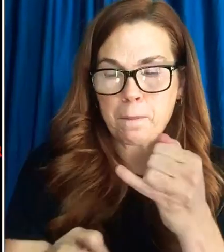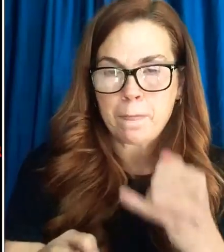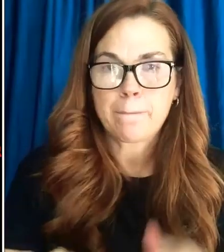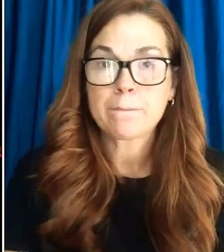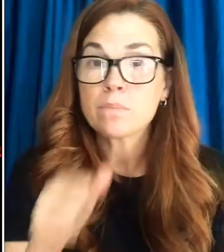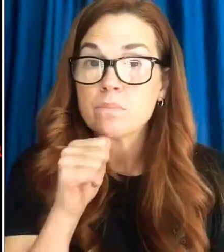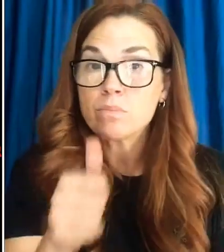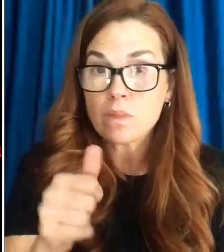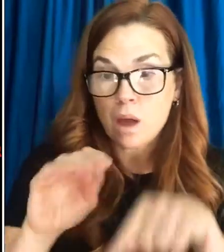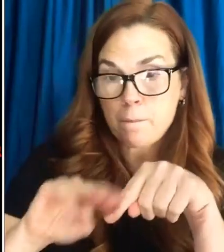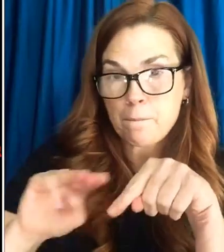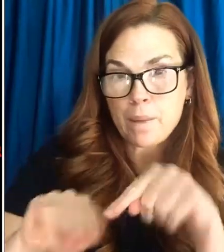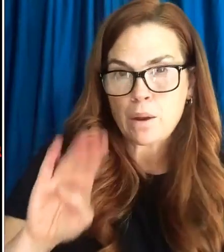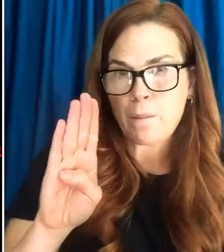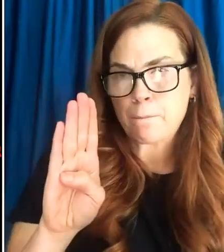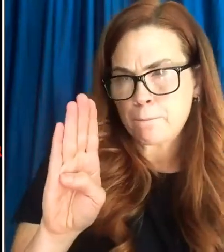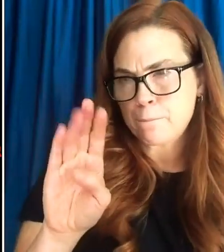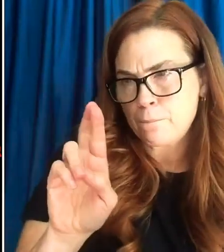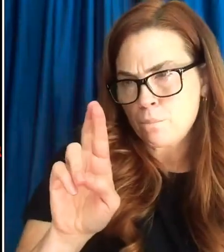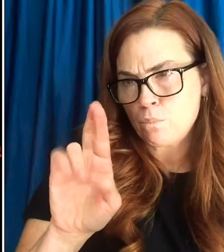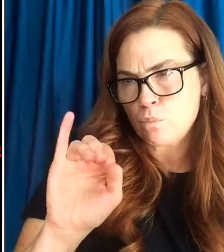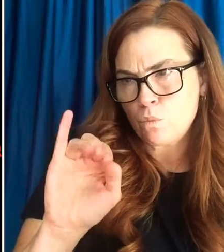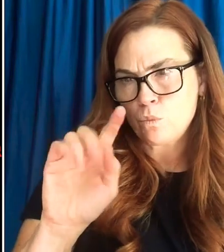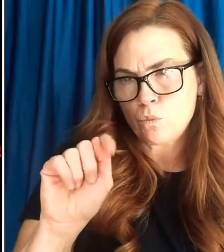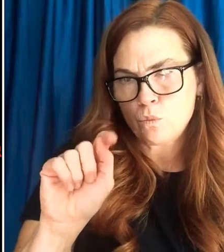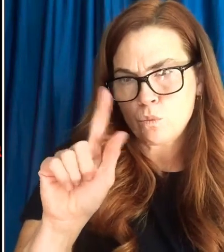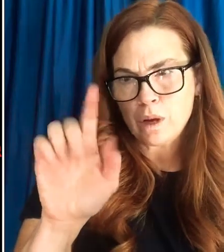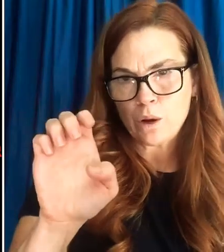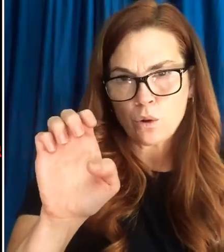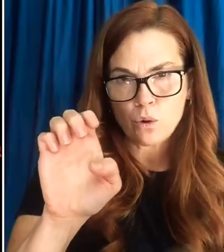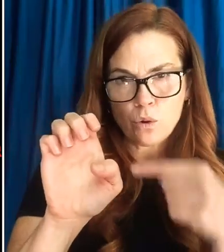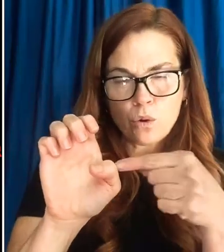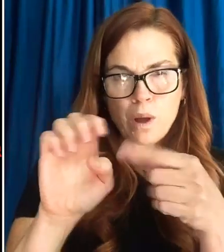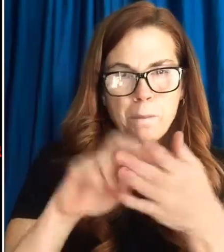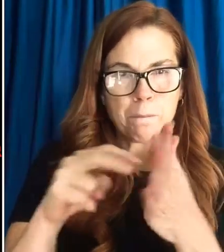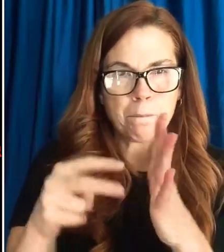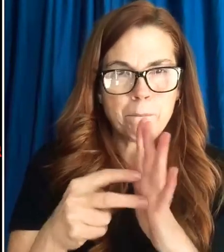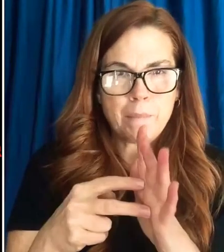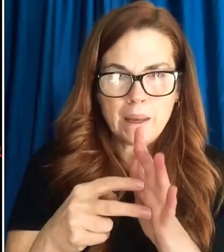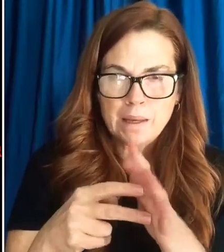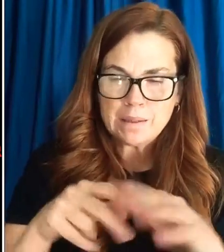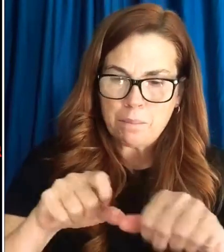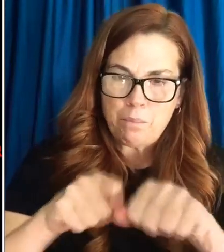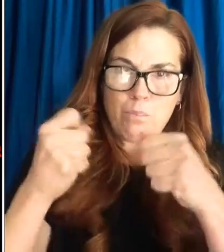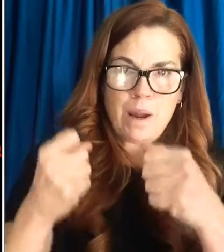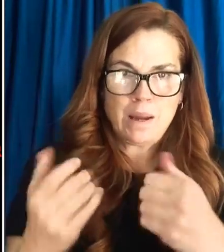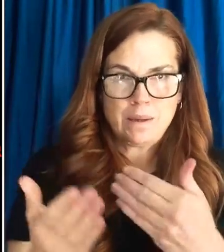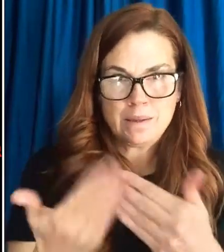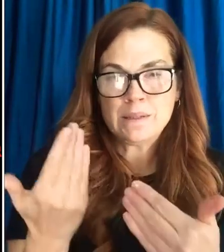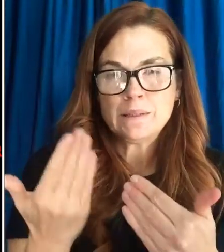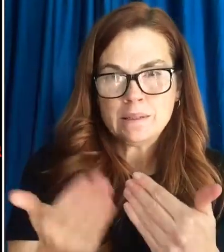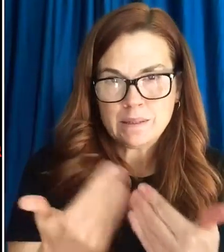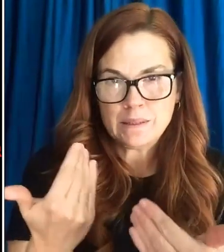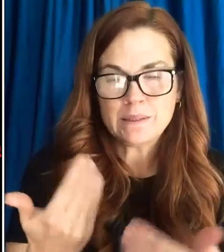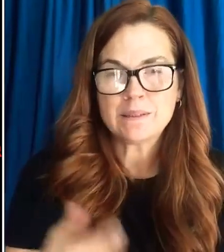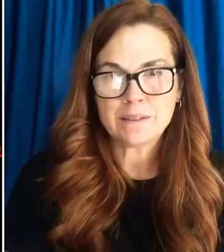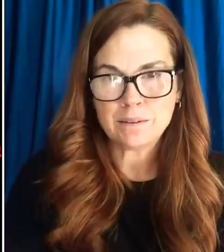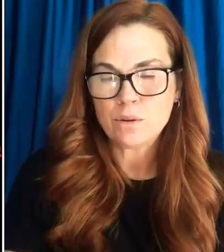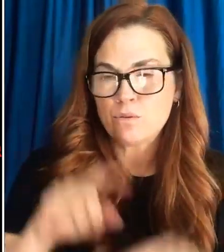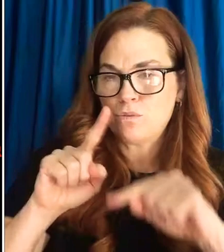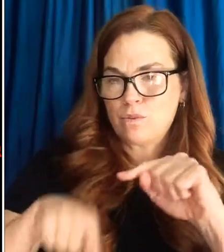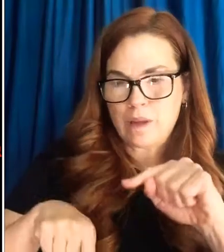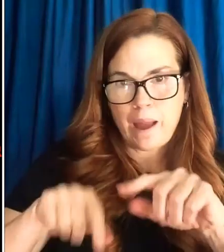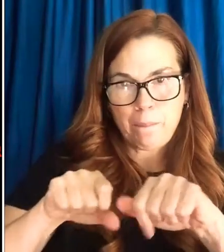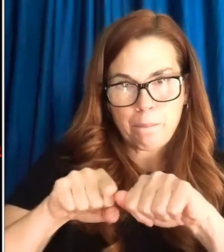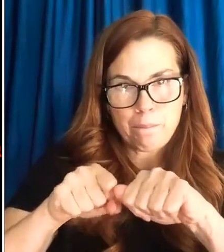Finally, nonmetals are brittle compared to metals. This is the opposite of malleability. Being brittle means that